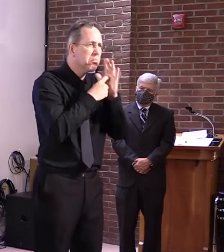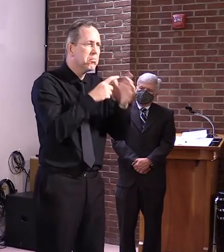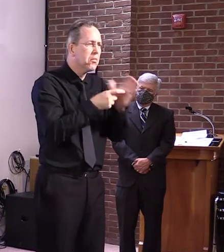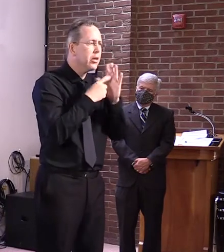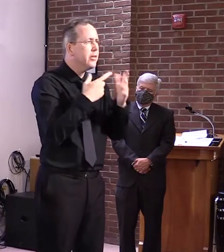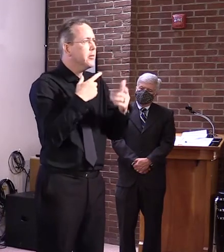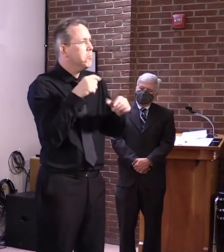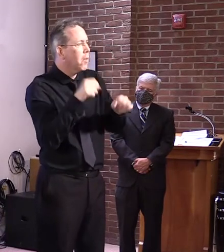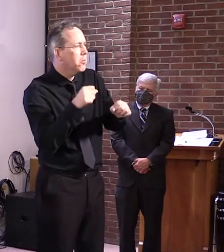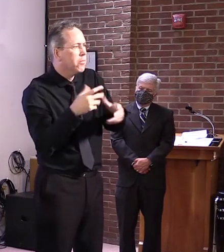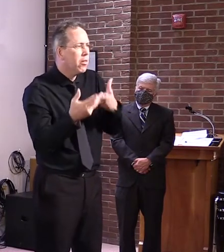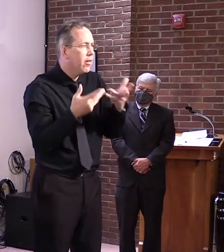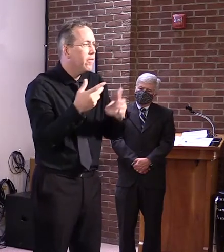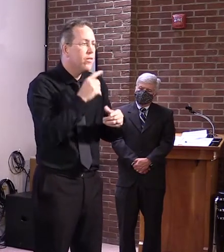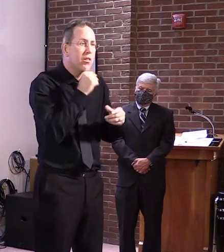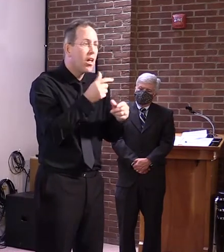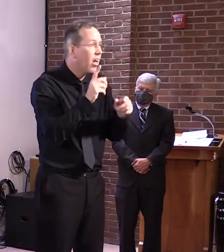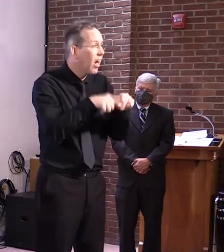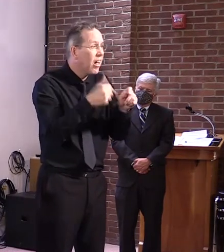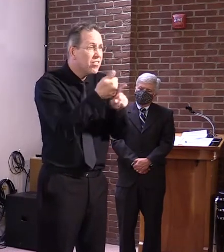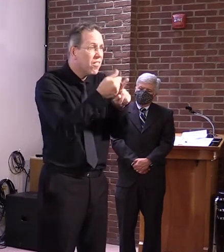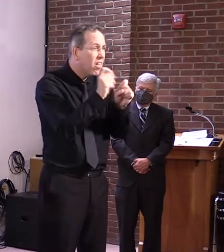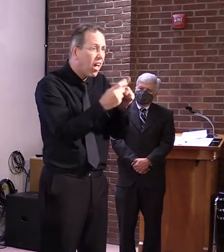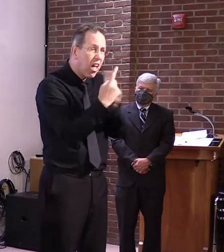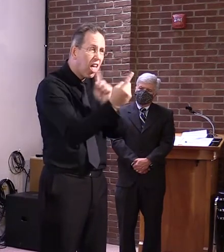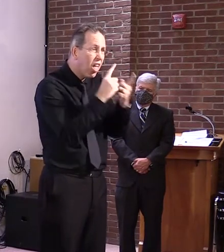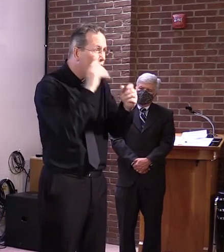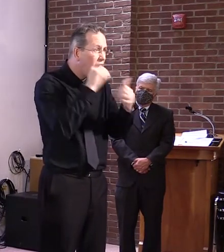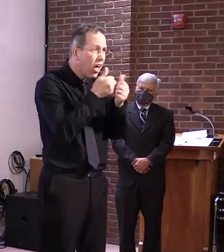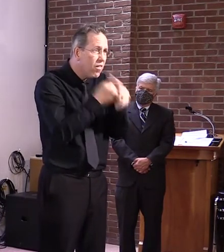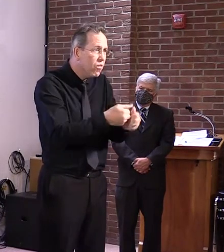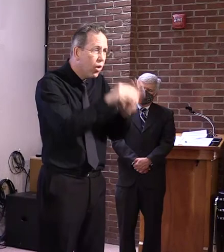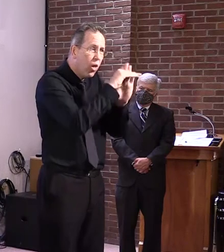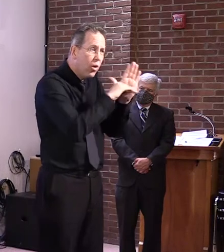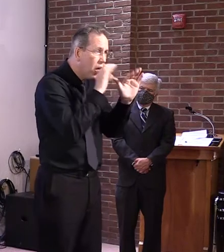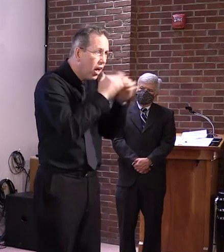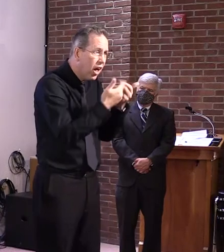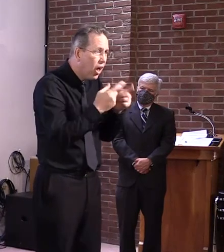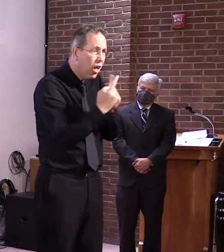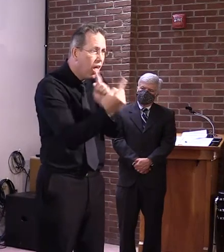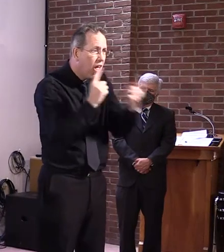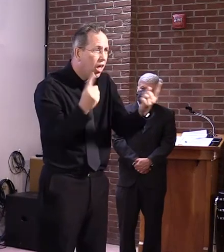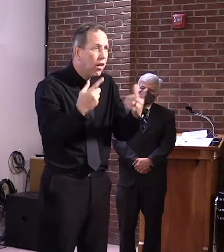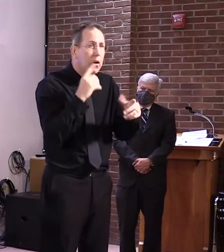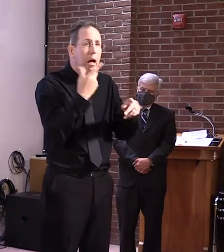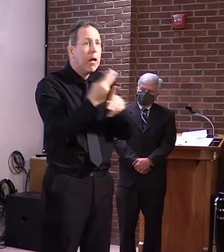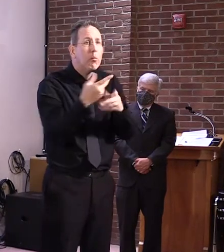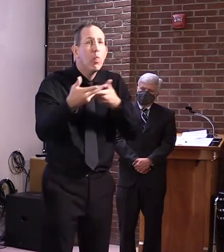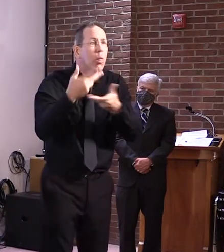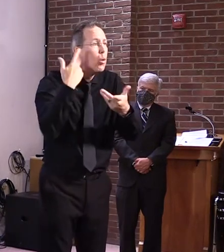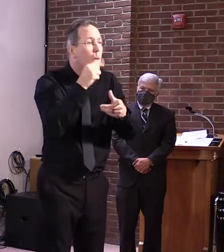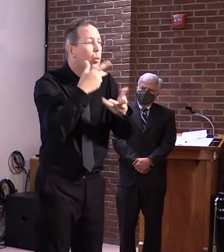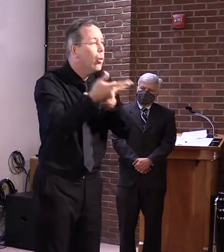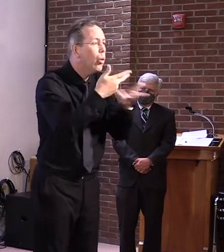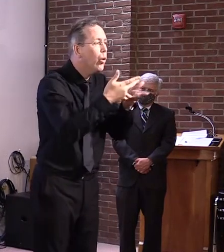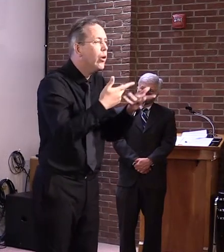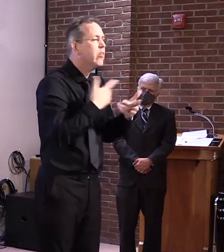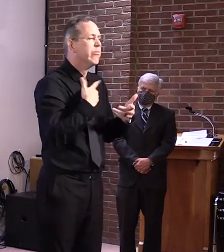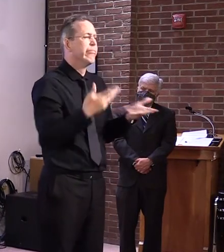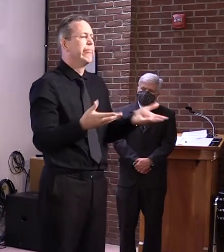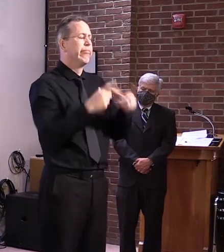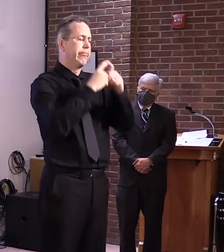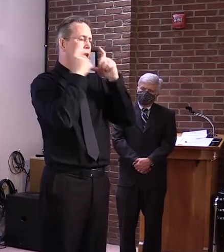when you can't physically separate yourself from others, when you're out in the public, everyone should be wearing one. But mandating doesn't make it